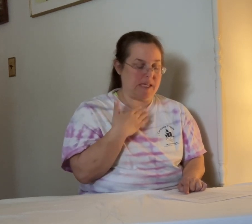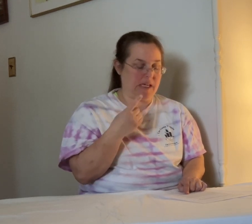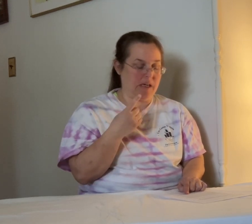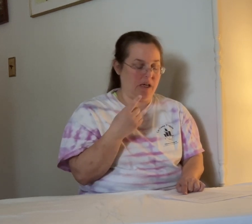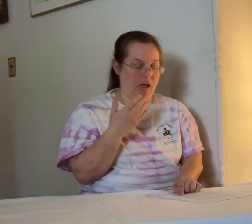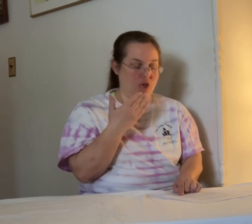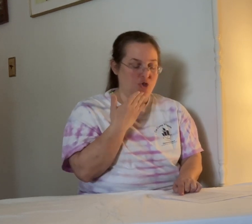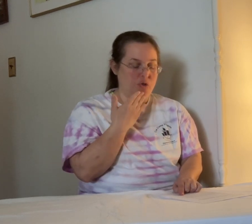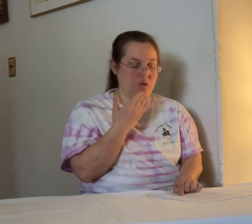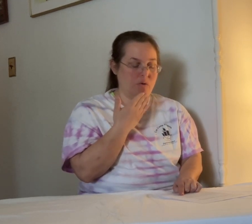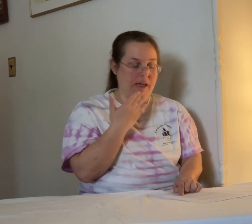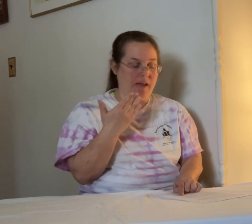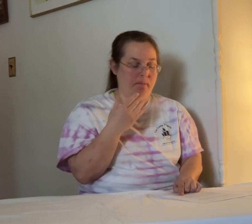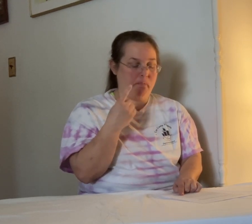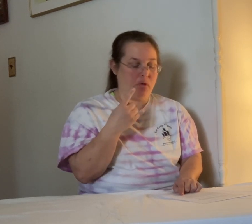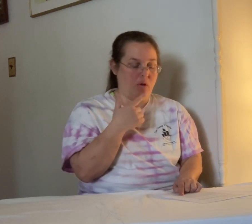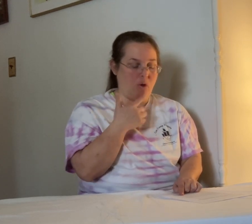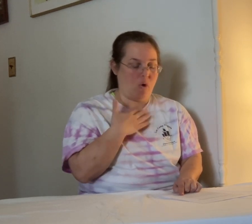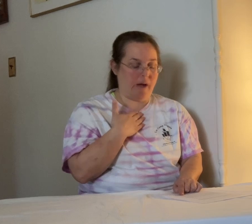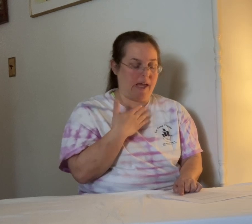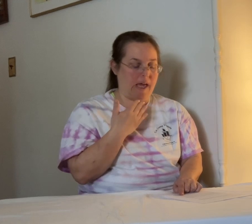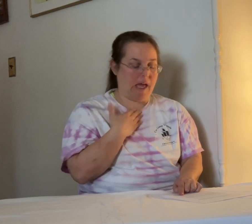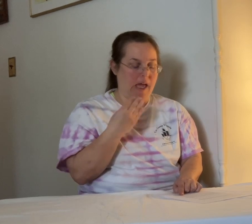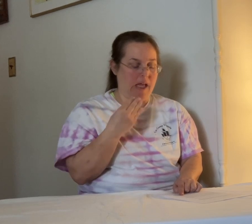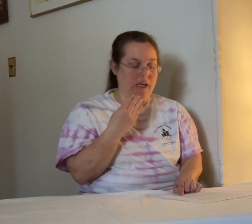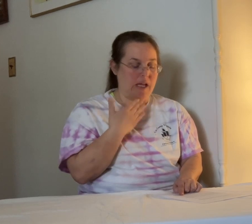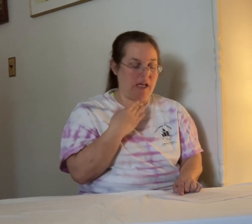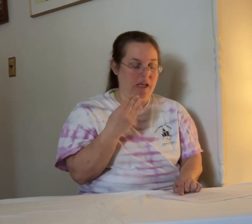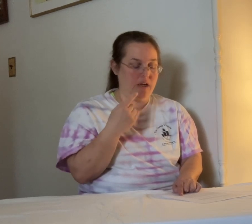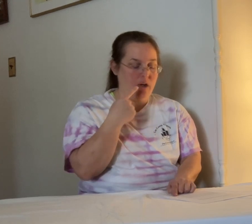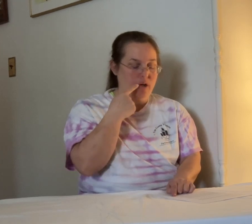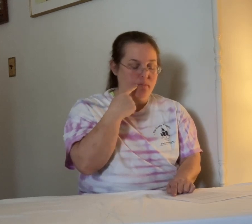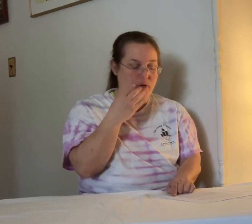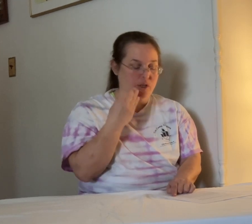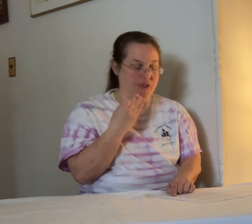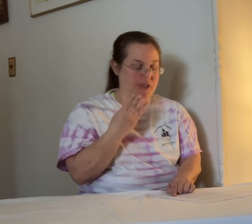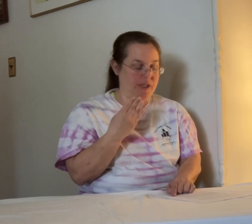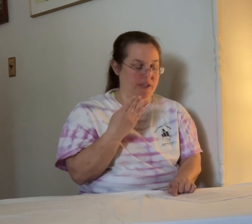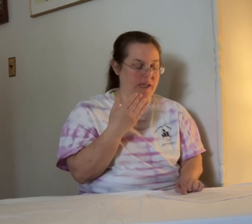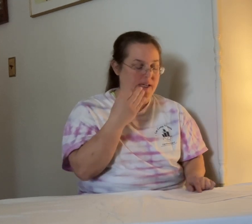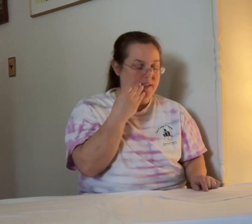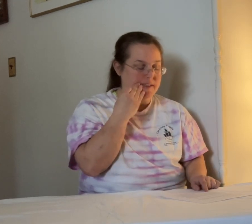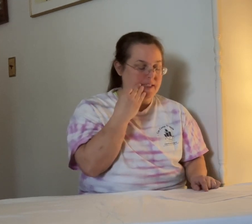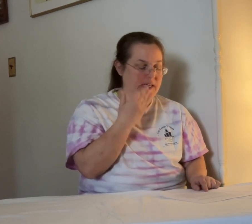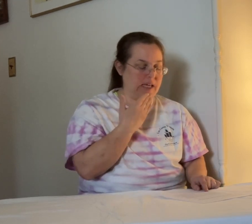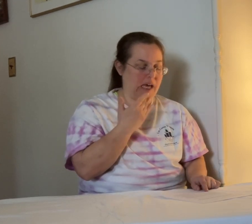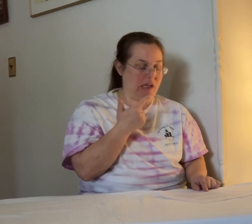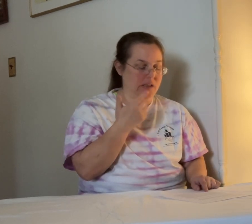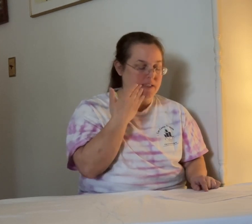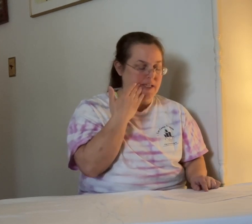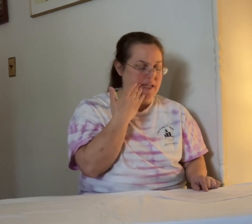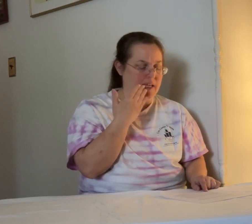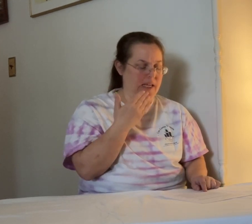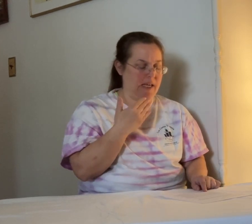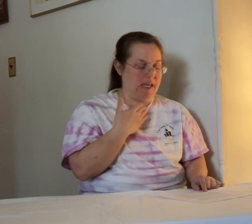attempting to employ an in-person CLT,